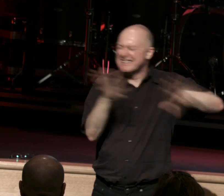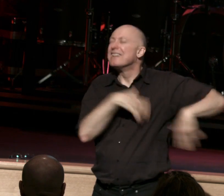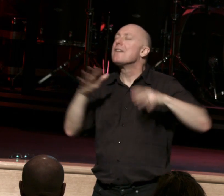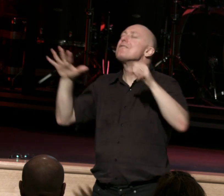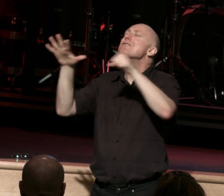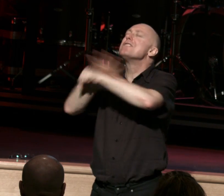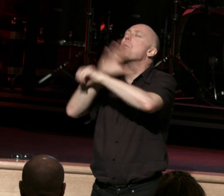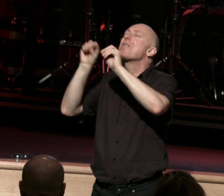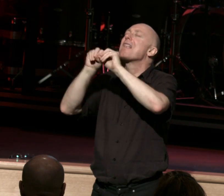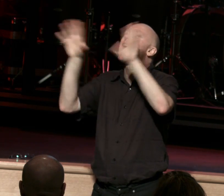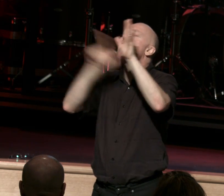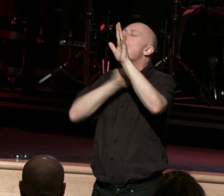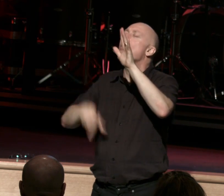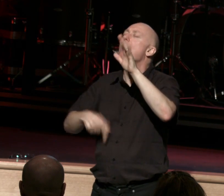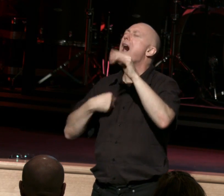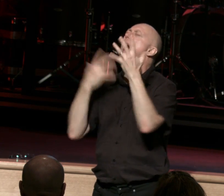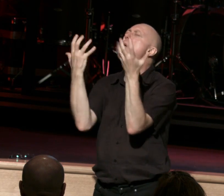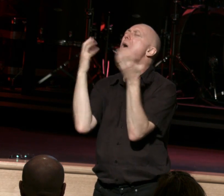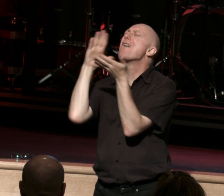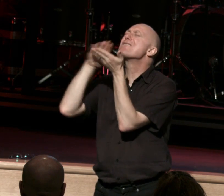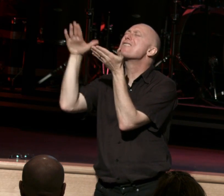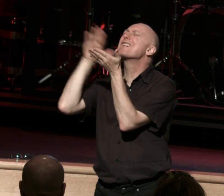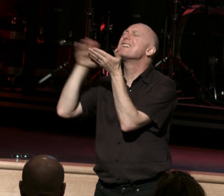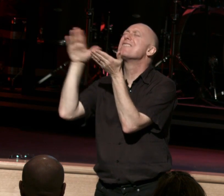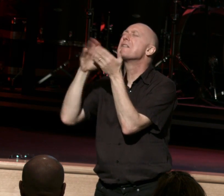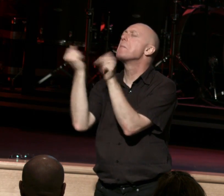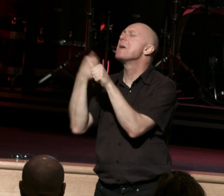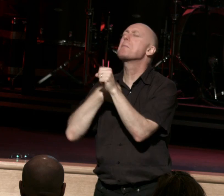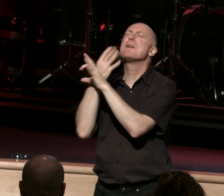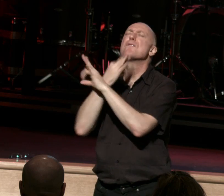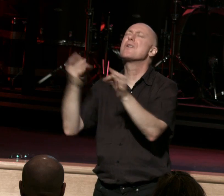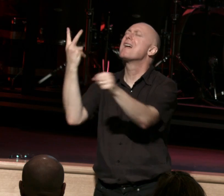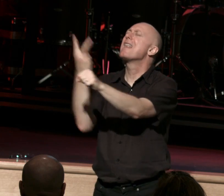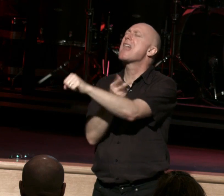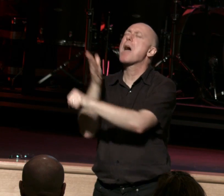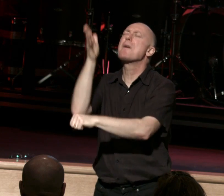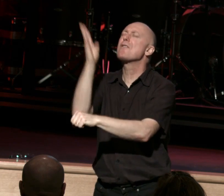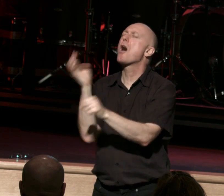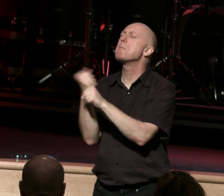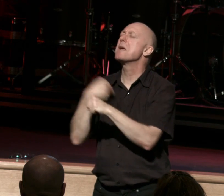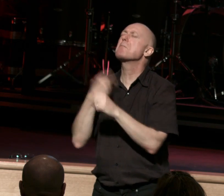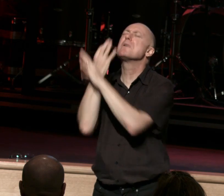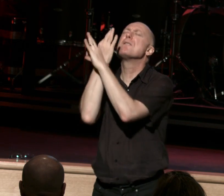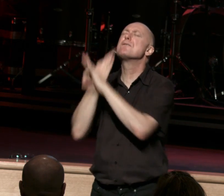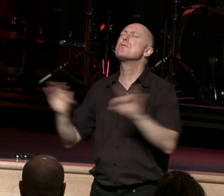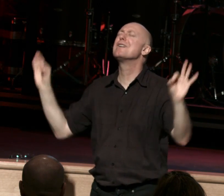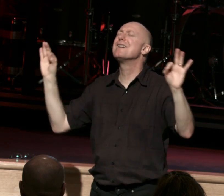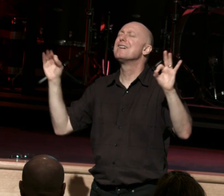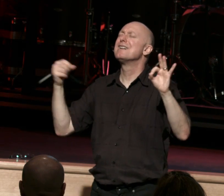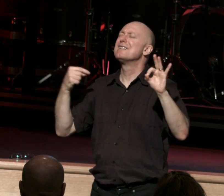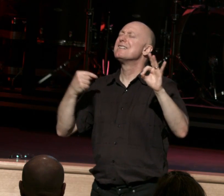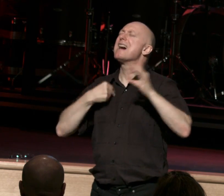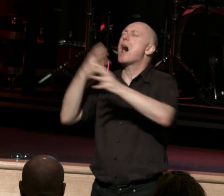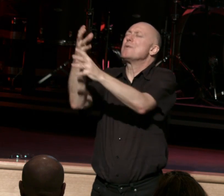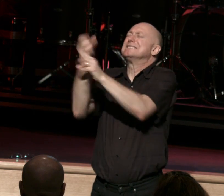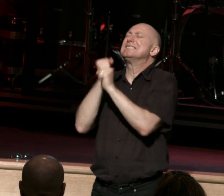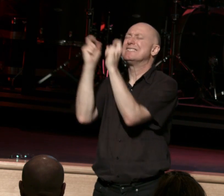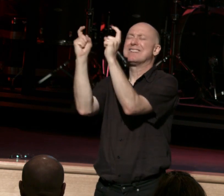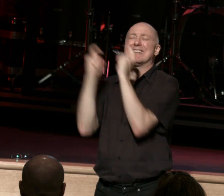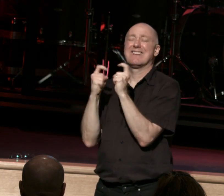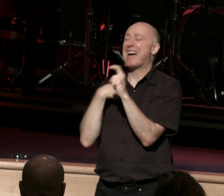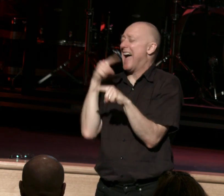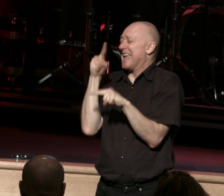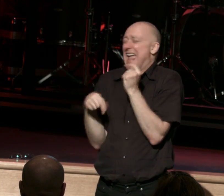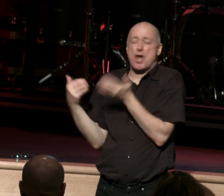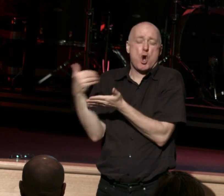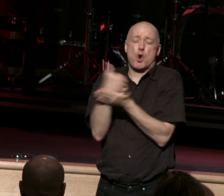of the Lord of Jesus Christ. Jesus Christ, I want to be forgiven. Oh, set me free. Lamb of God, set me free. I embrace. I receive the